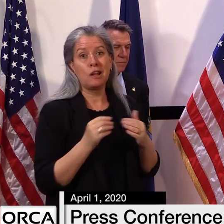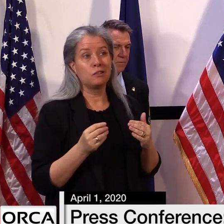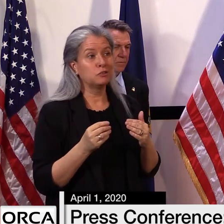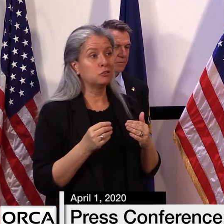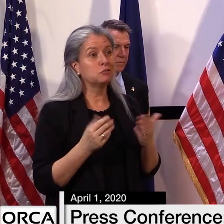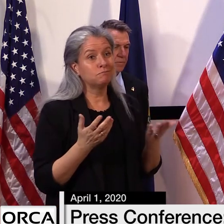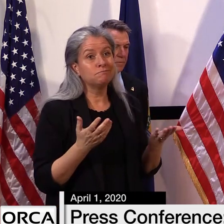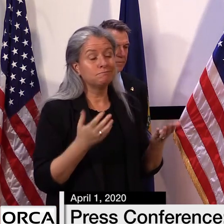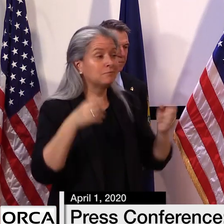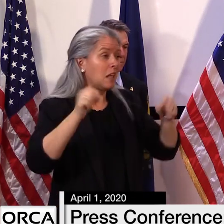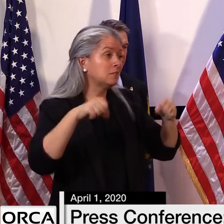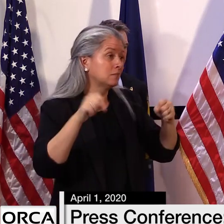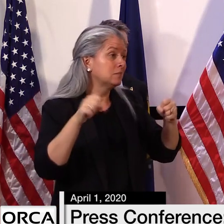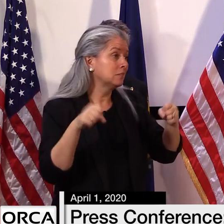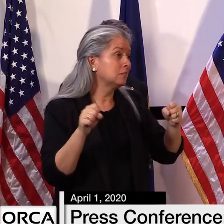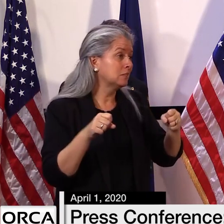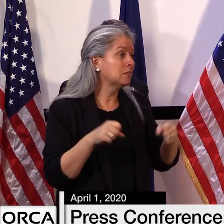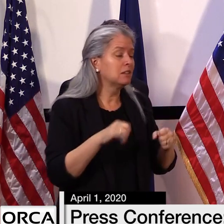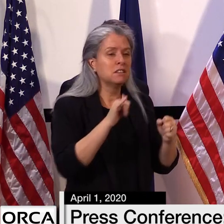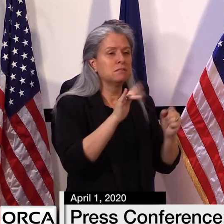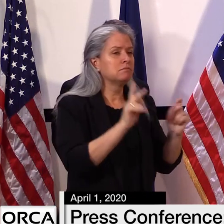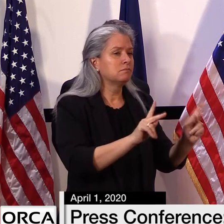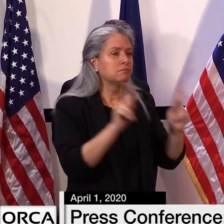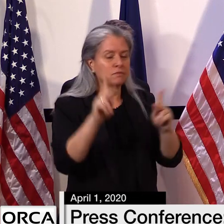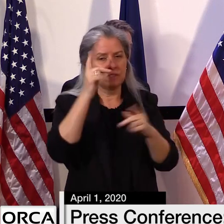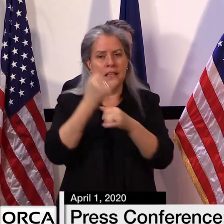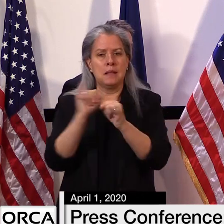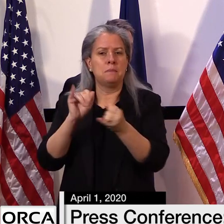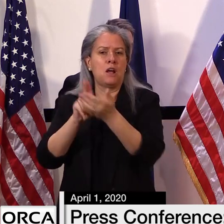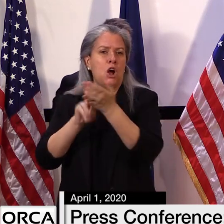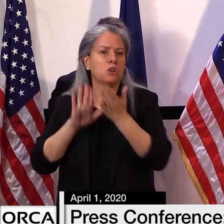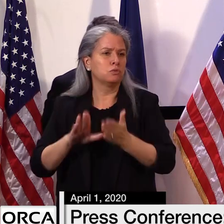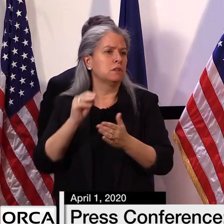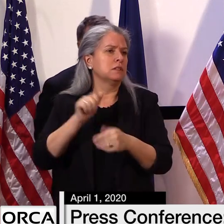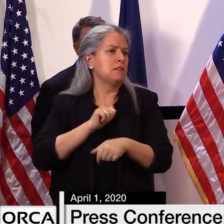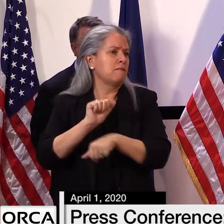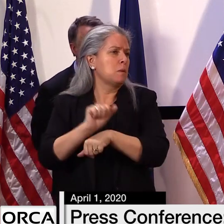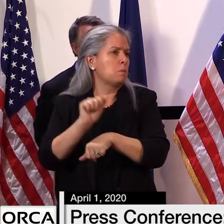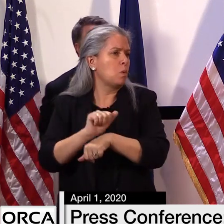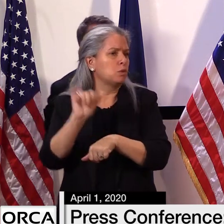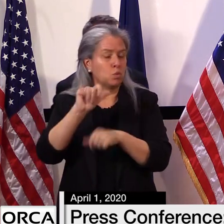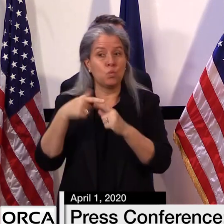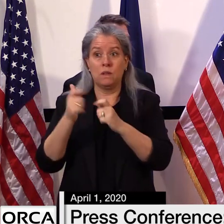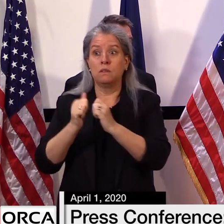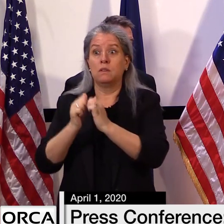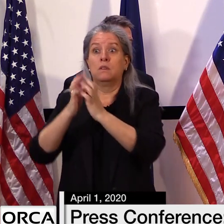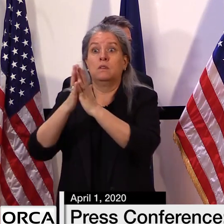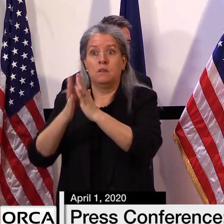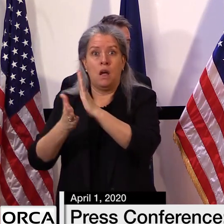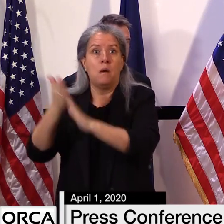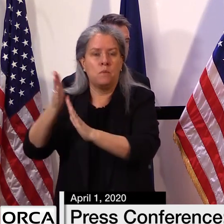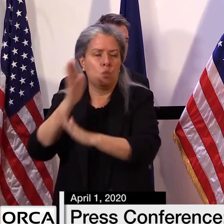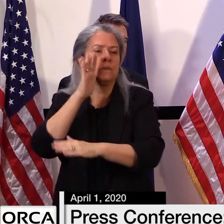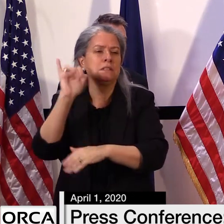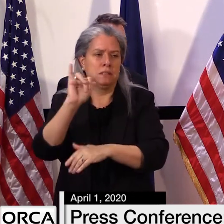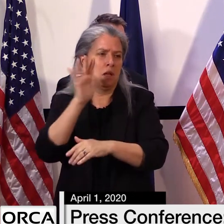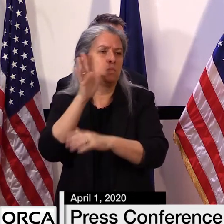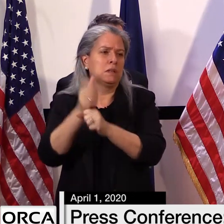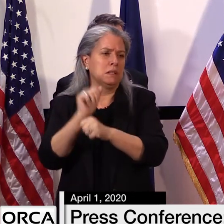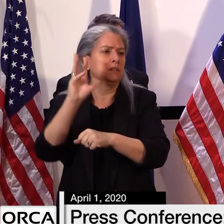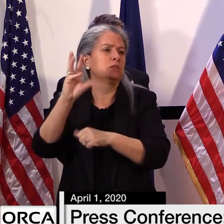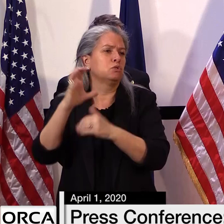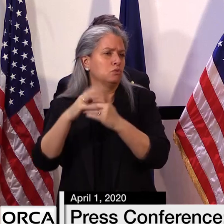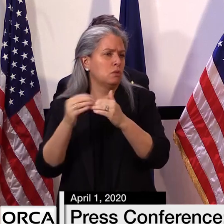same equation will apply to those independent contractors and self-employed individuals when that program is operational. I think